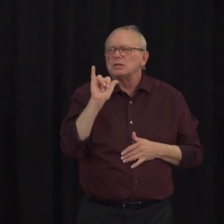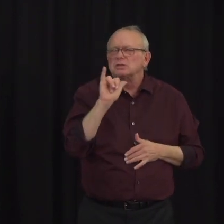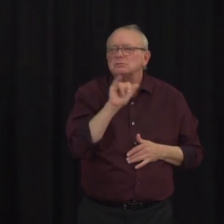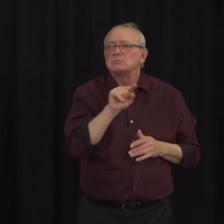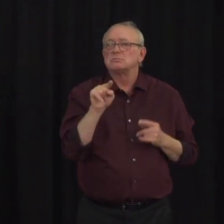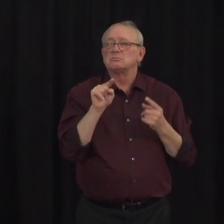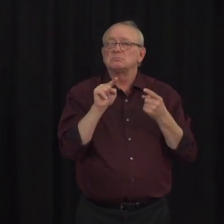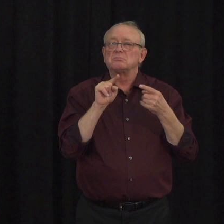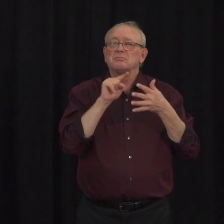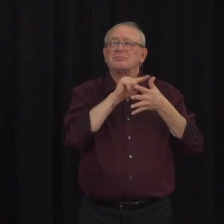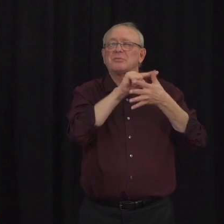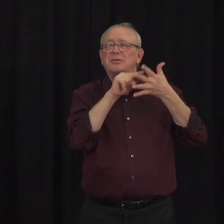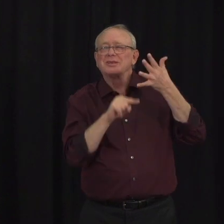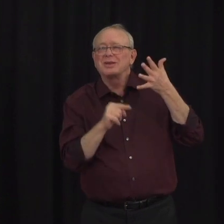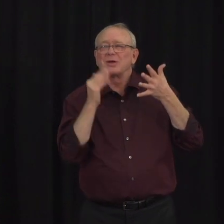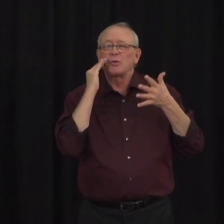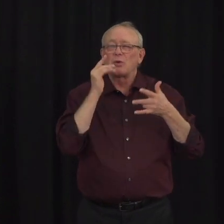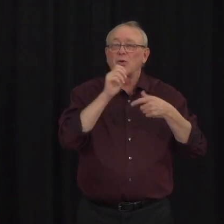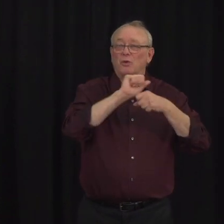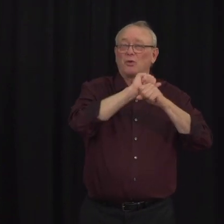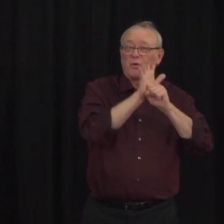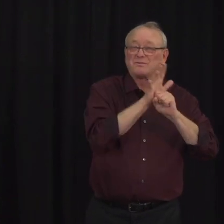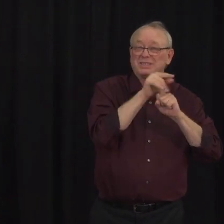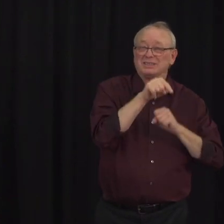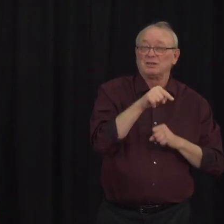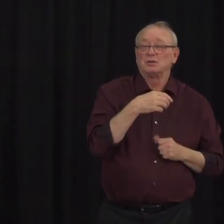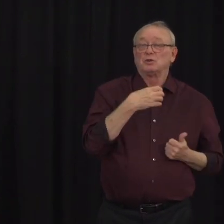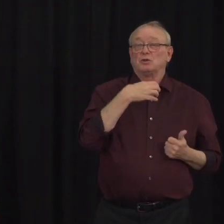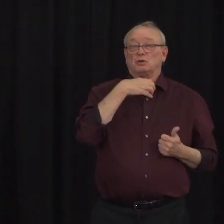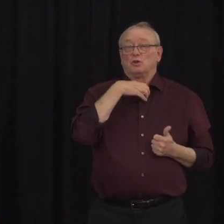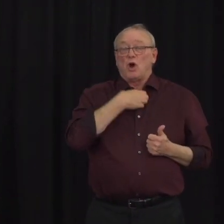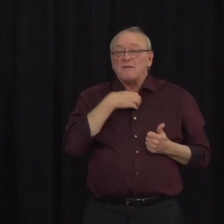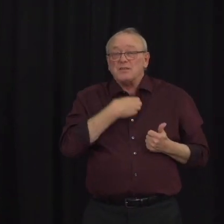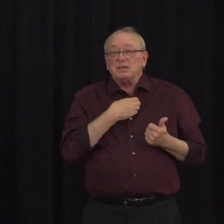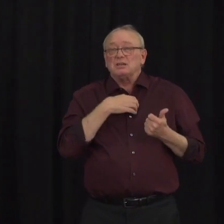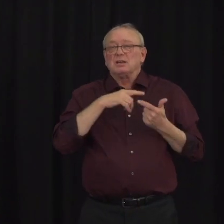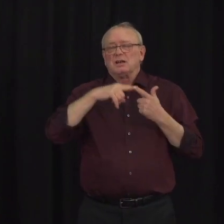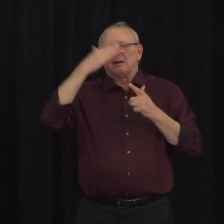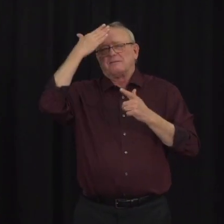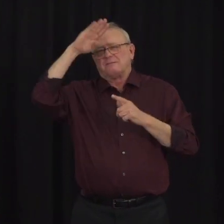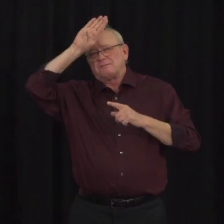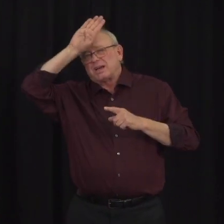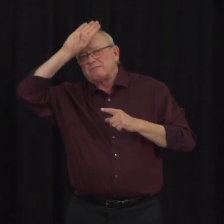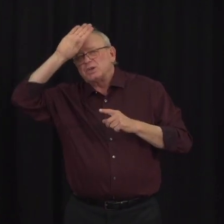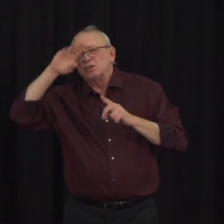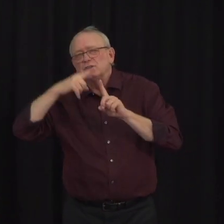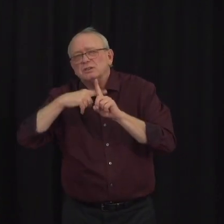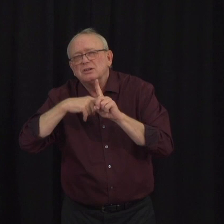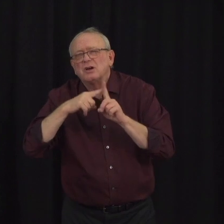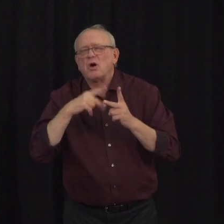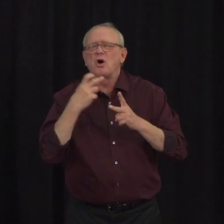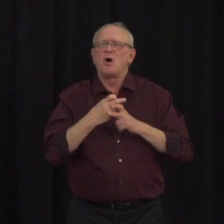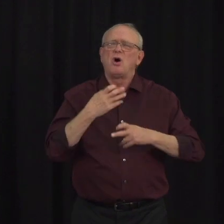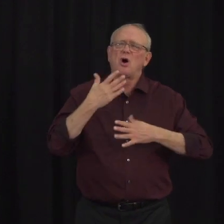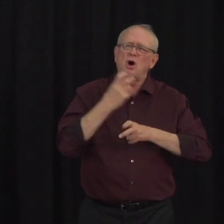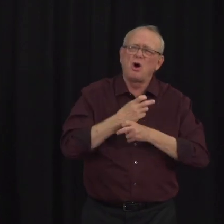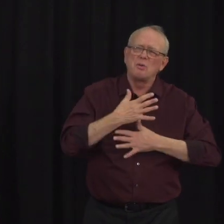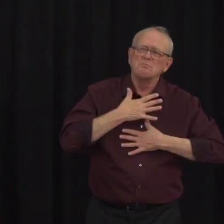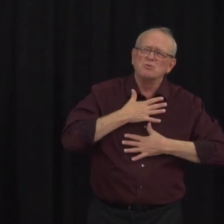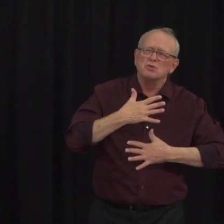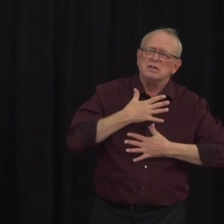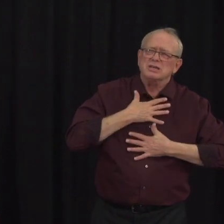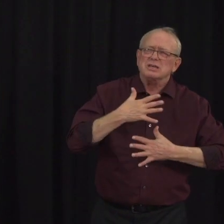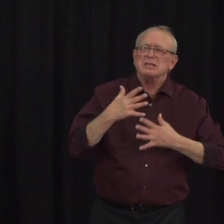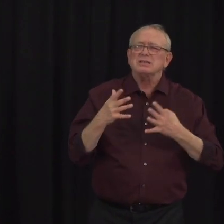core isolation symptoms, which are cough, fever, shortness of breath, and a new core isolation symptom